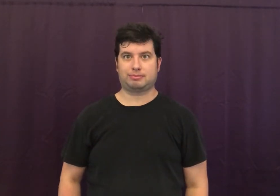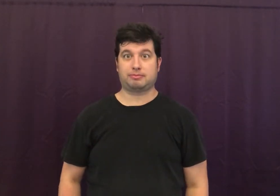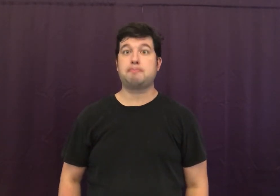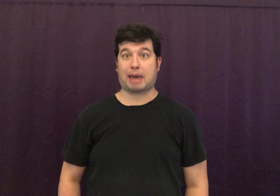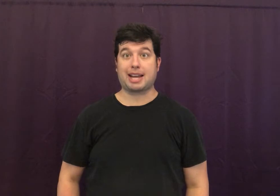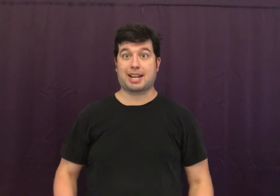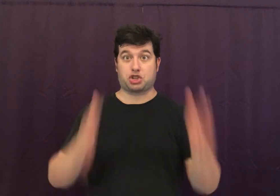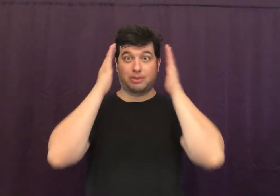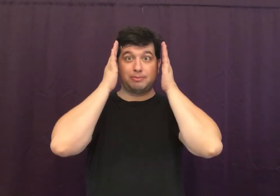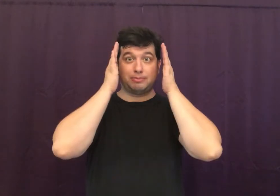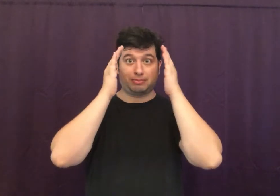pay attention.